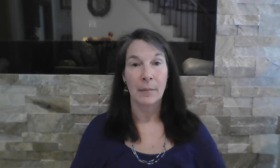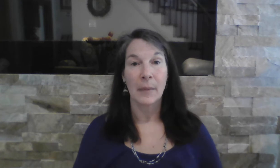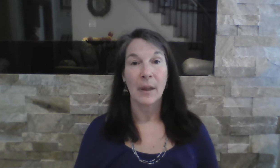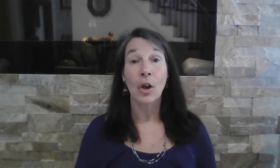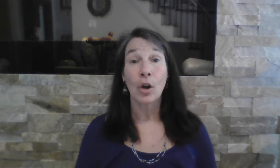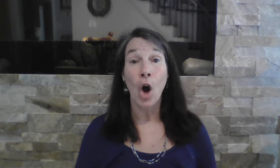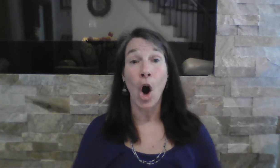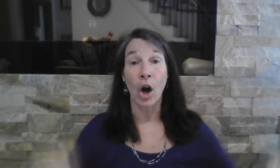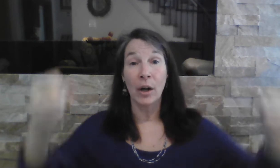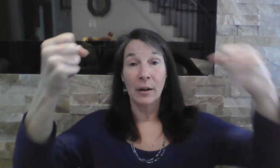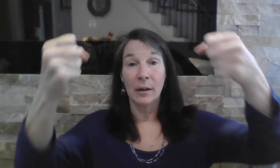Car.